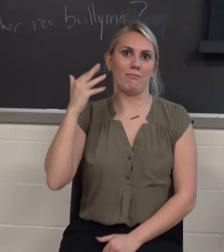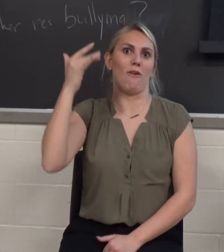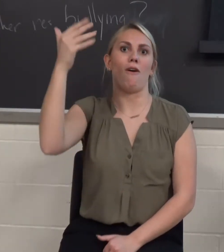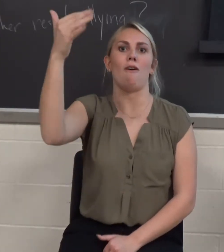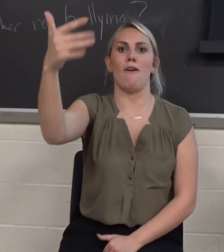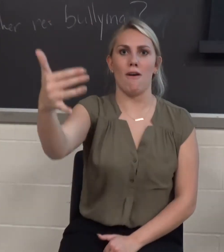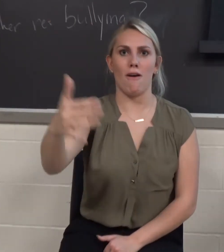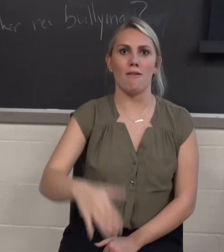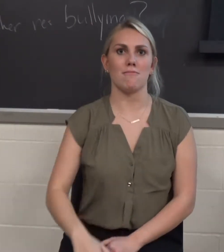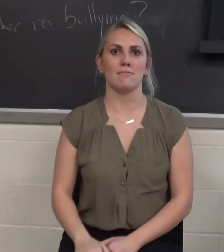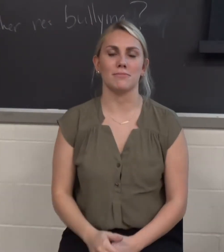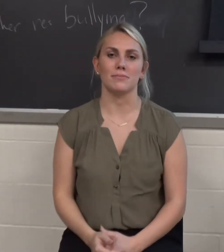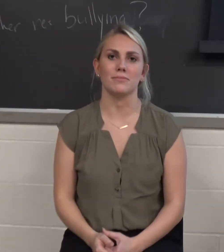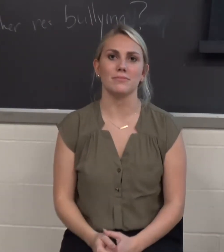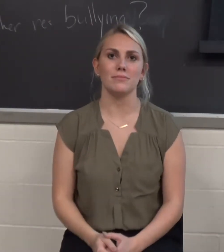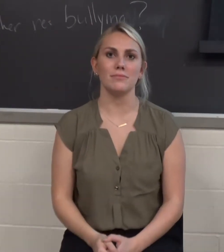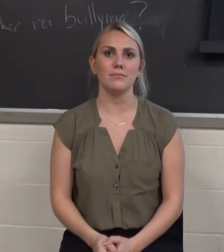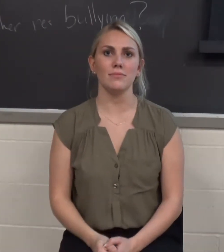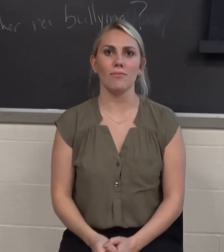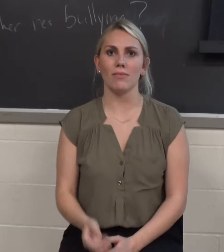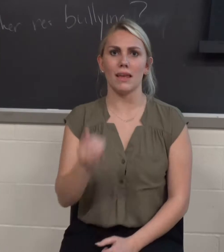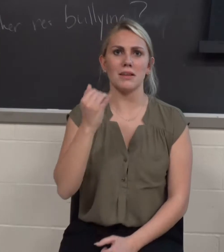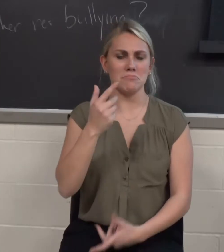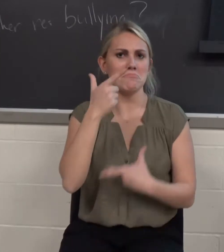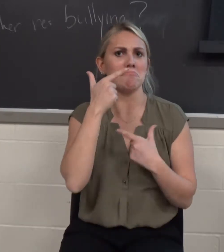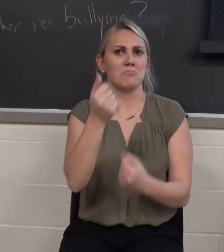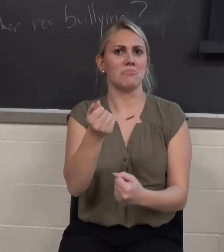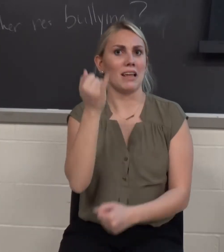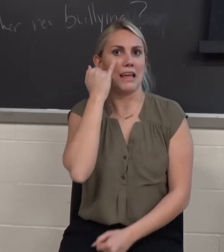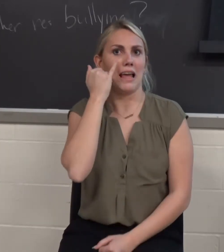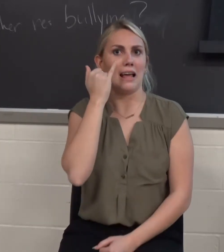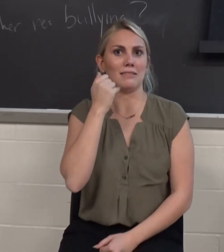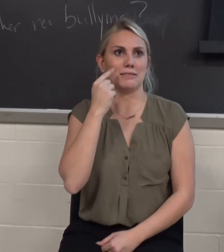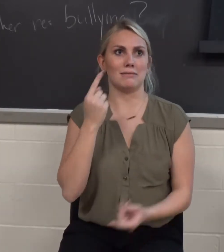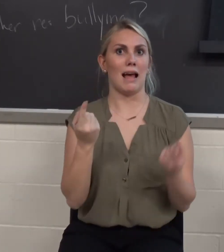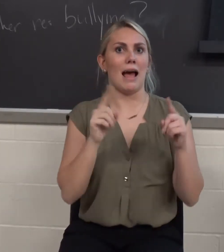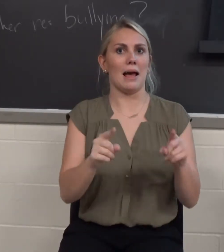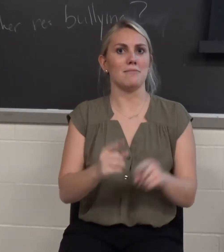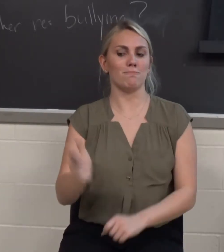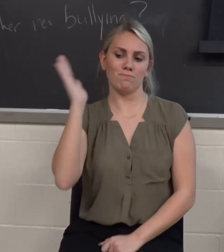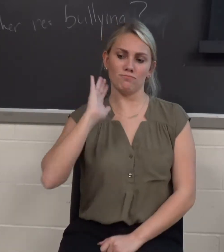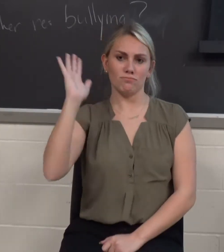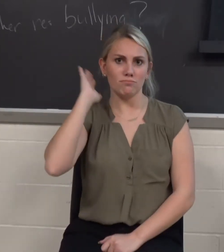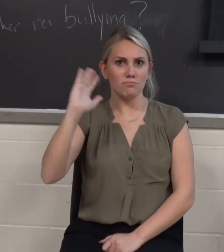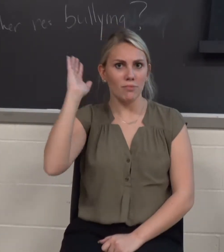of interesting. If something happened long, long ago in a galaxy far, far away, how are we in the future?